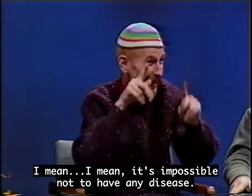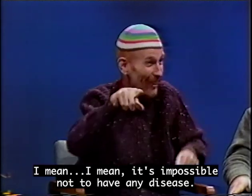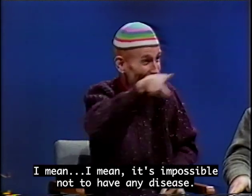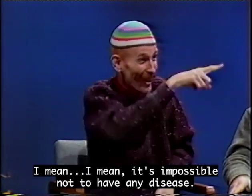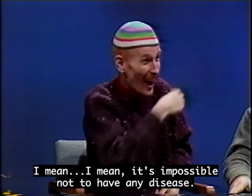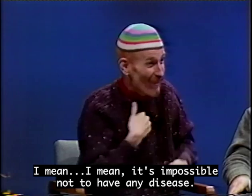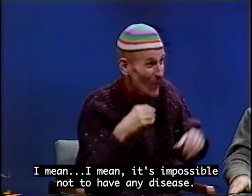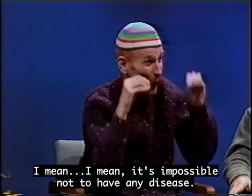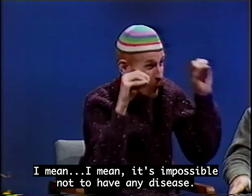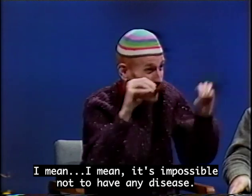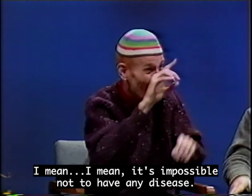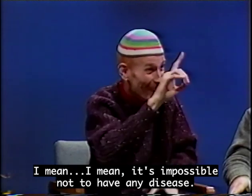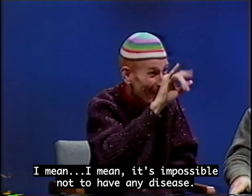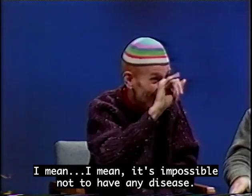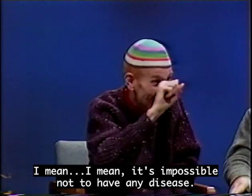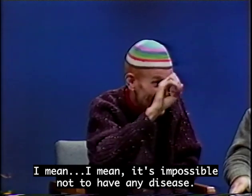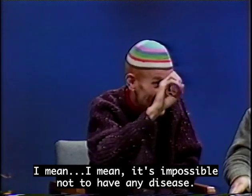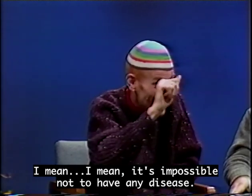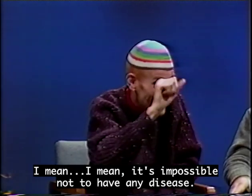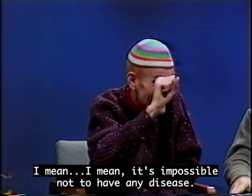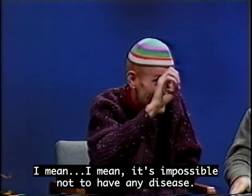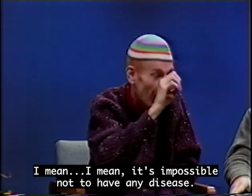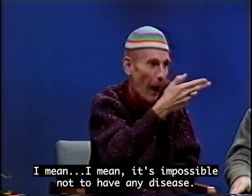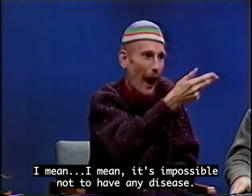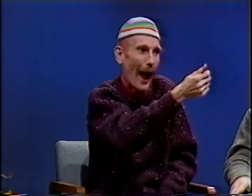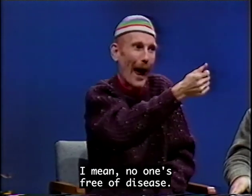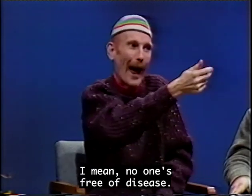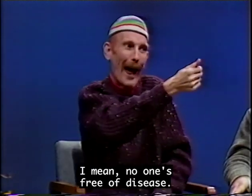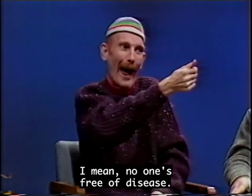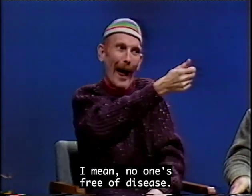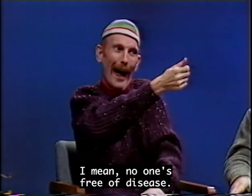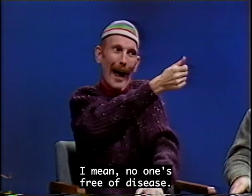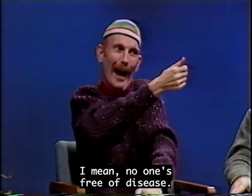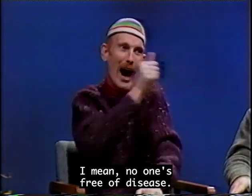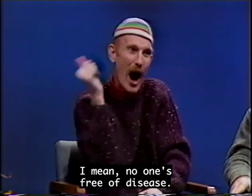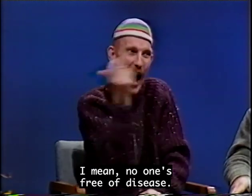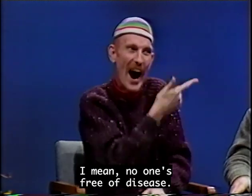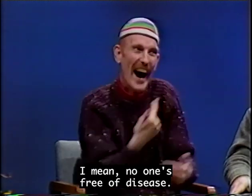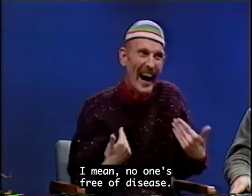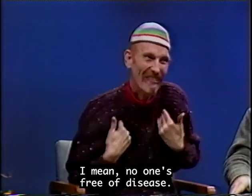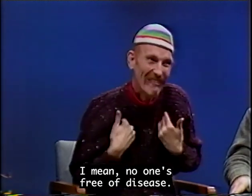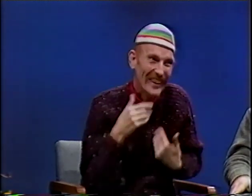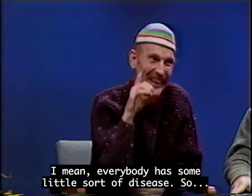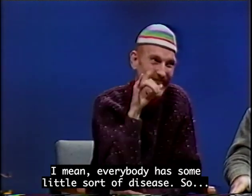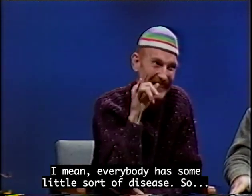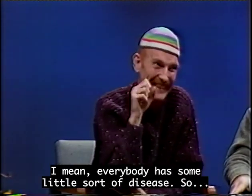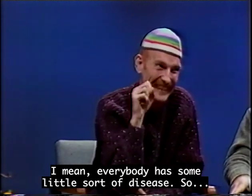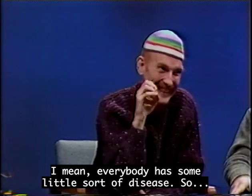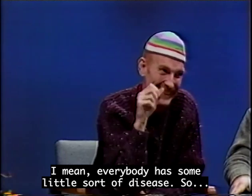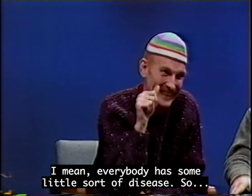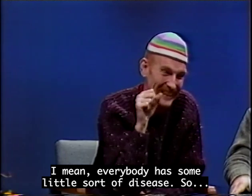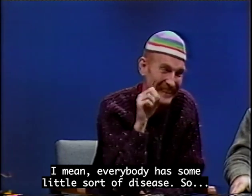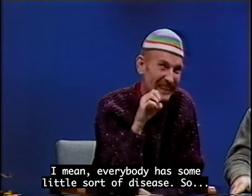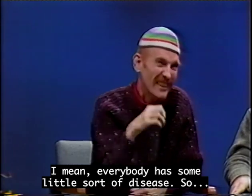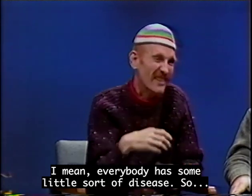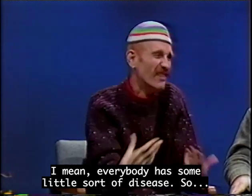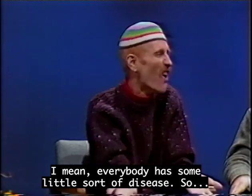I mean, it's impossible not to have any disease. I mean, no one's free of disease. I mean, everybody has some little sort of disease,